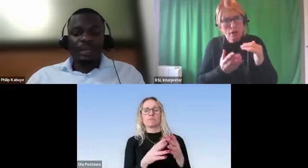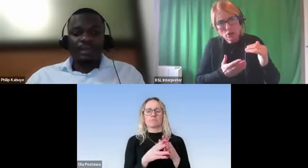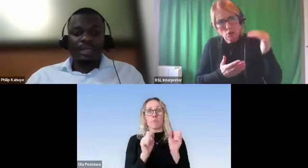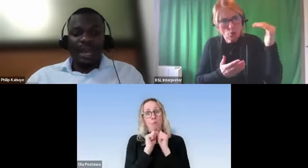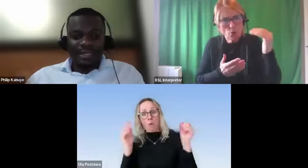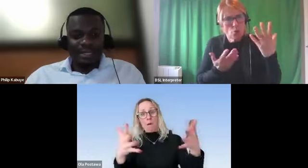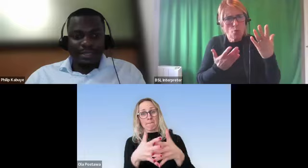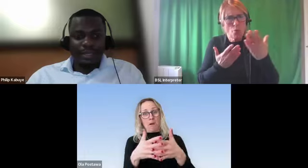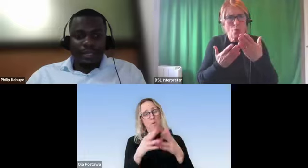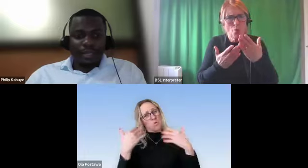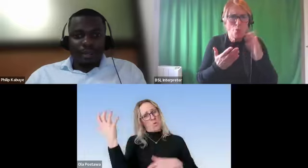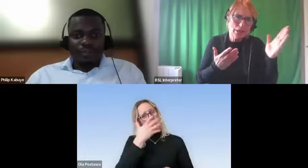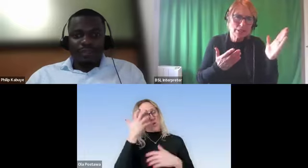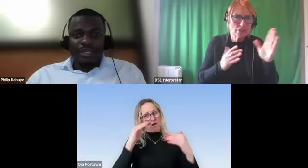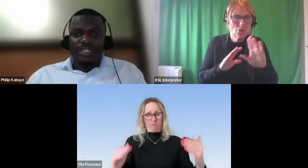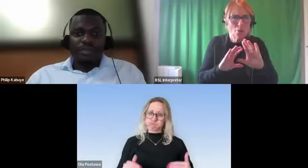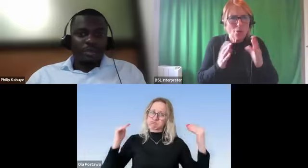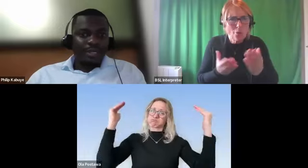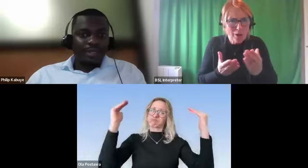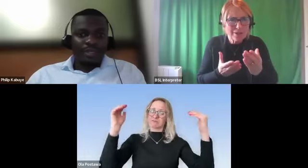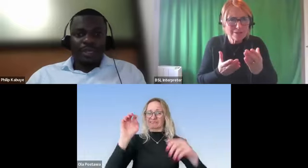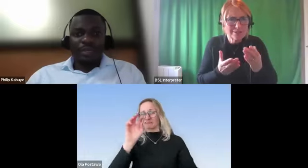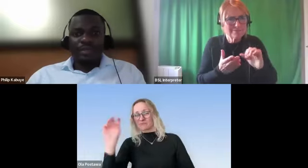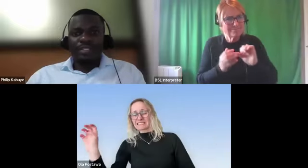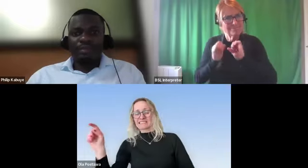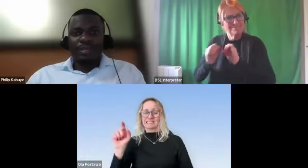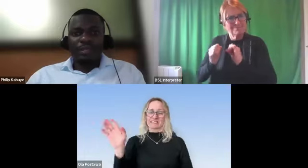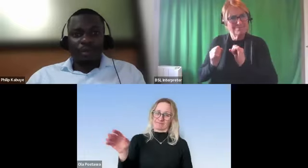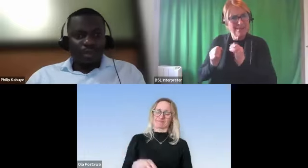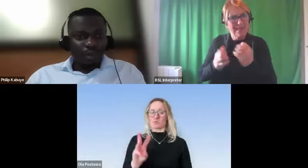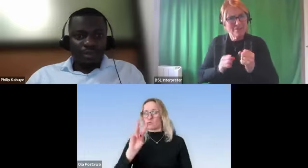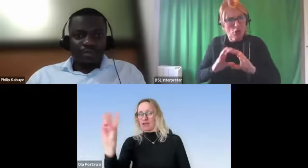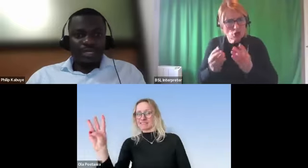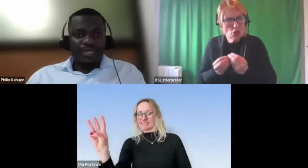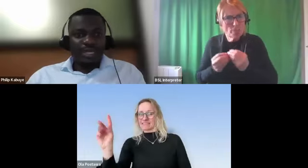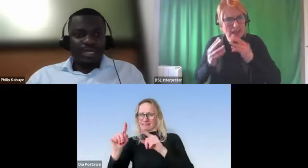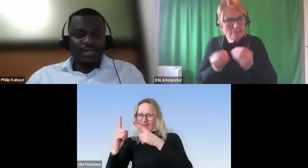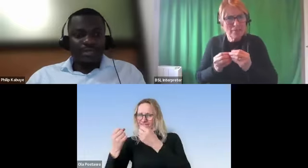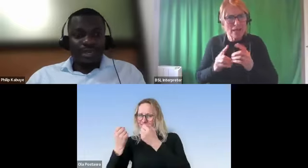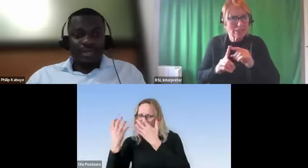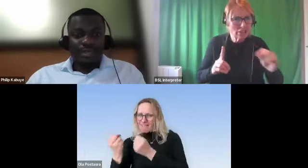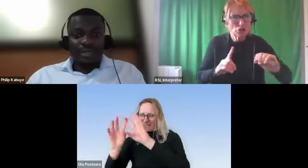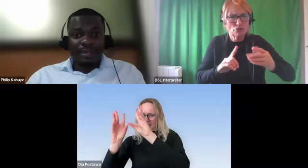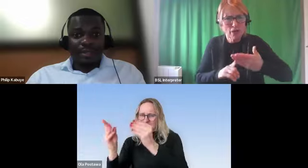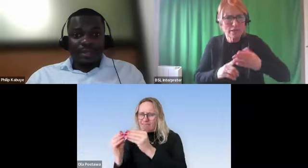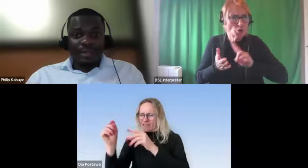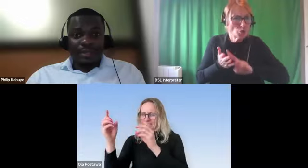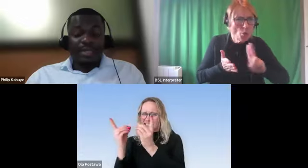being an architect of digital rights, shaping global norms and standards,